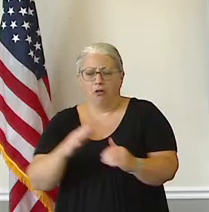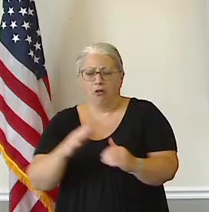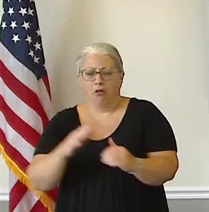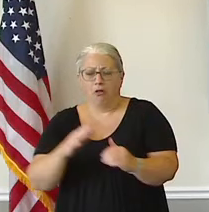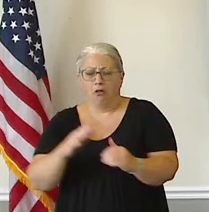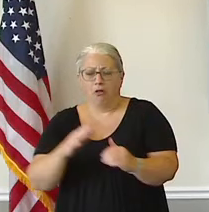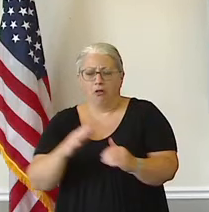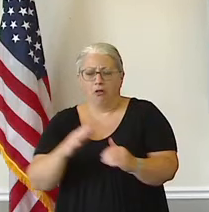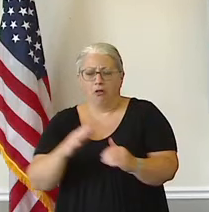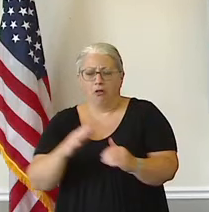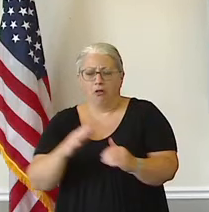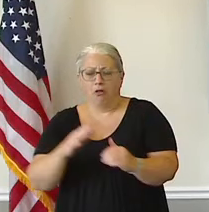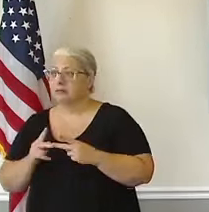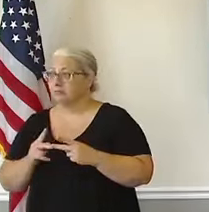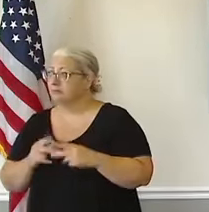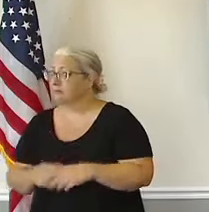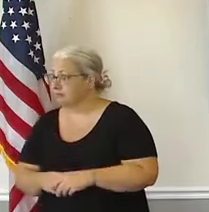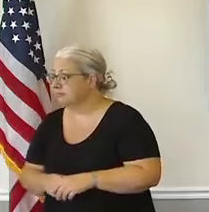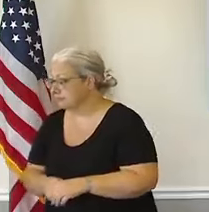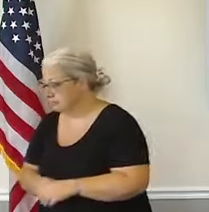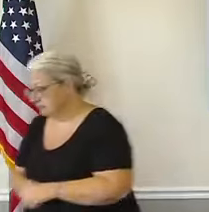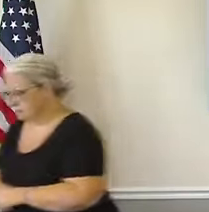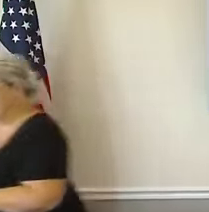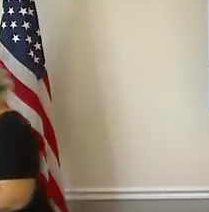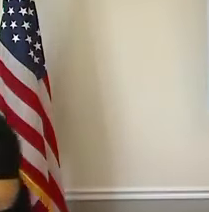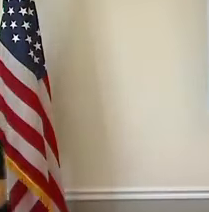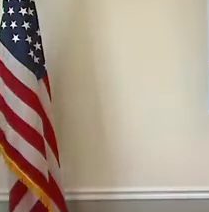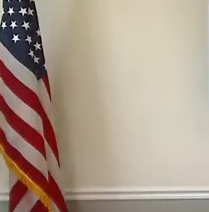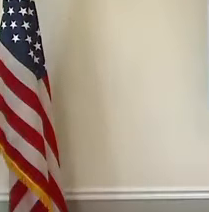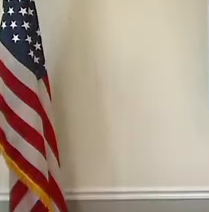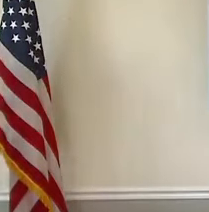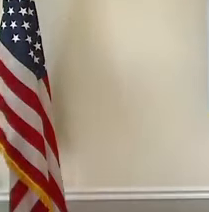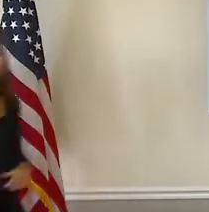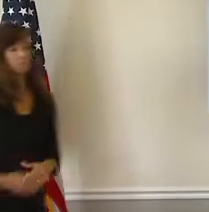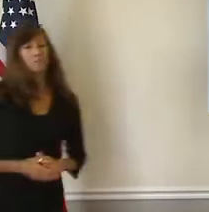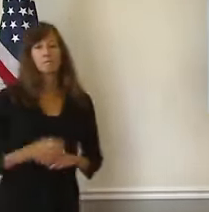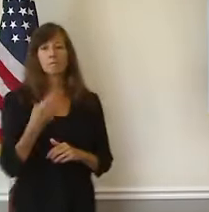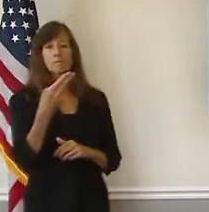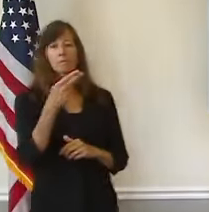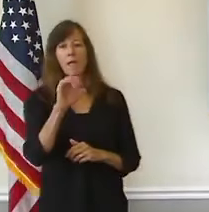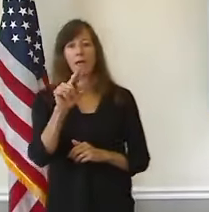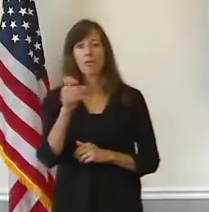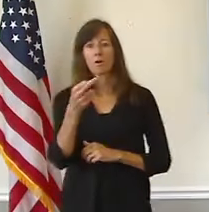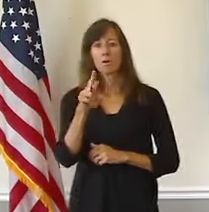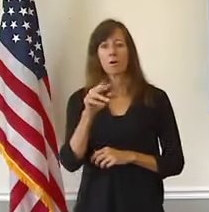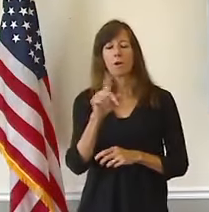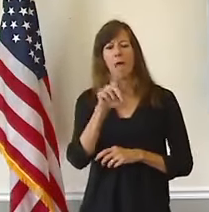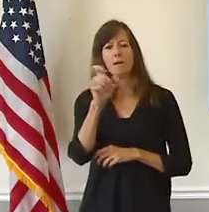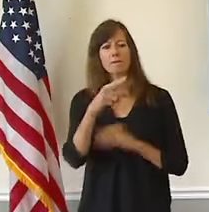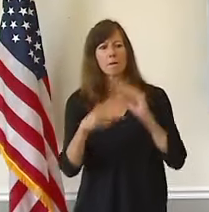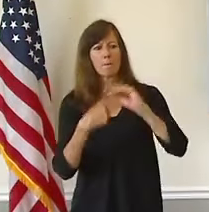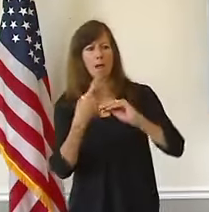Heather, can the county do anything to encourage the reopening of schools for in-person learning? I mean, the answer is we are encouraging it.